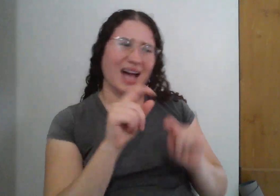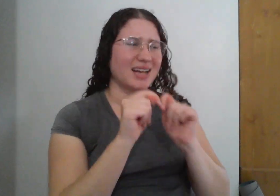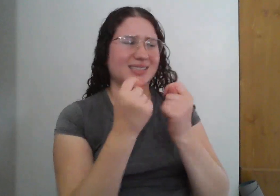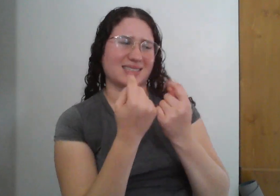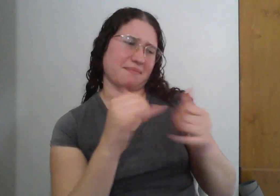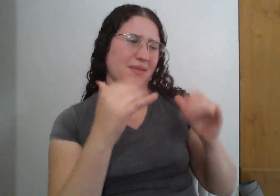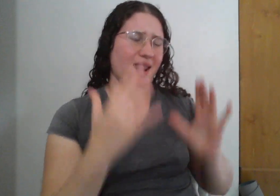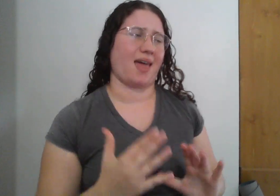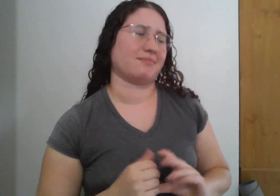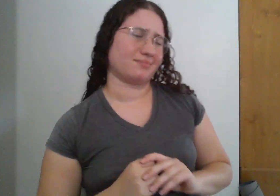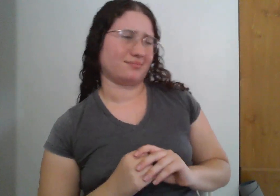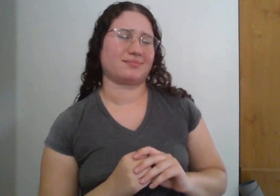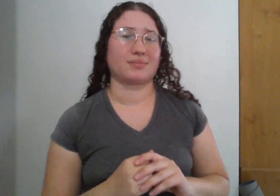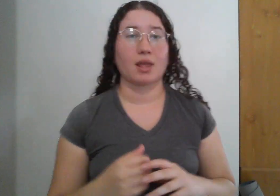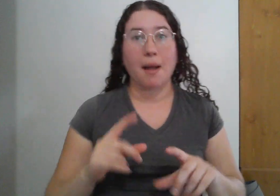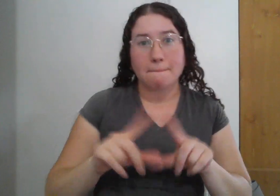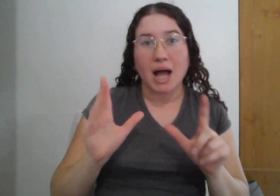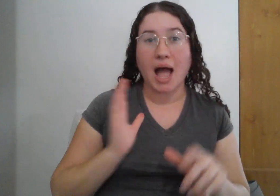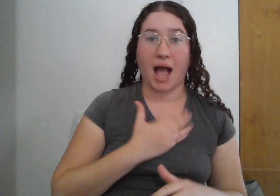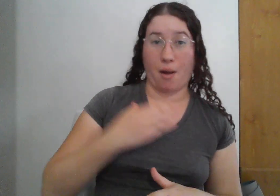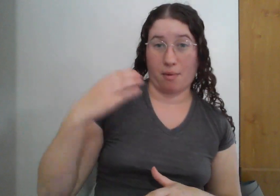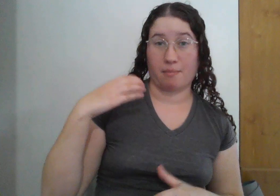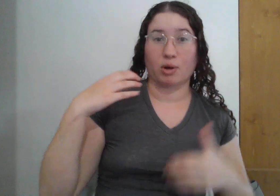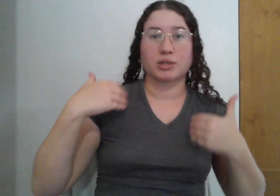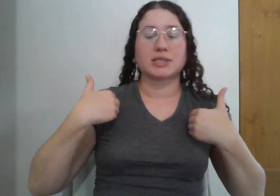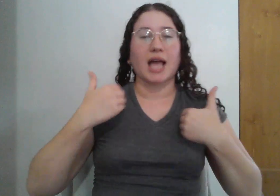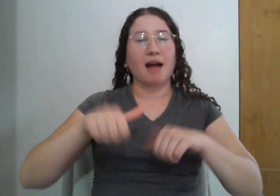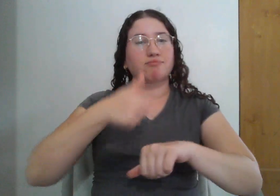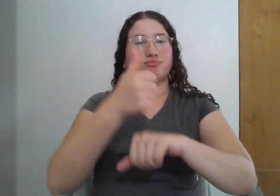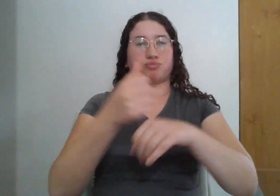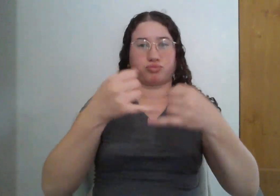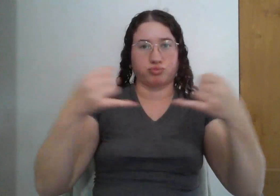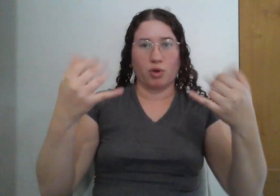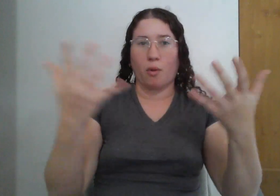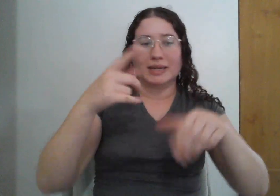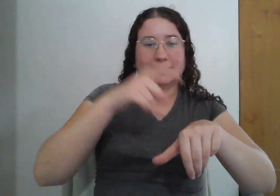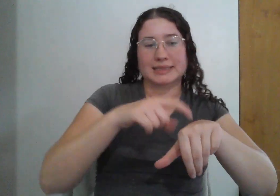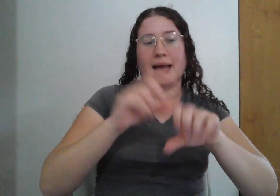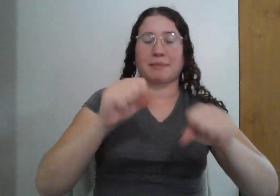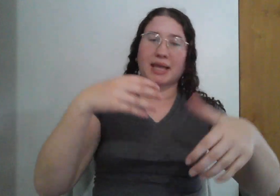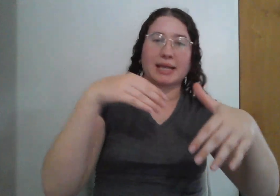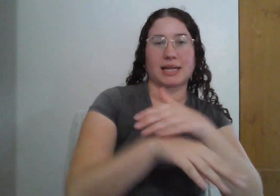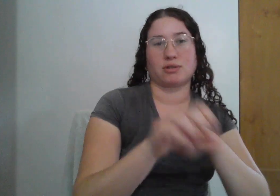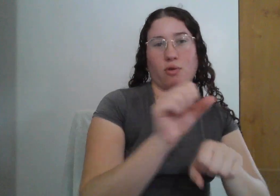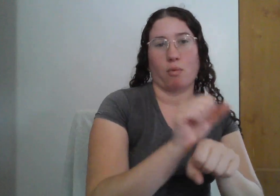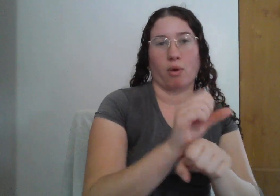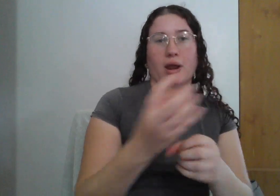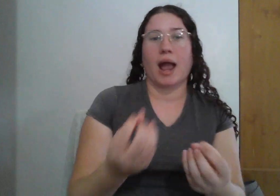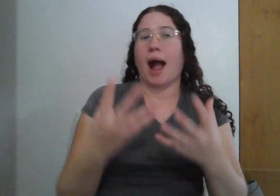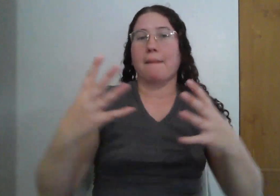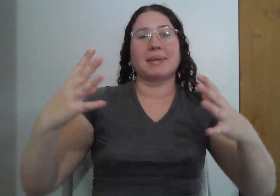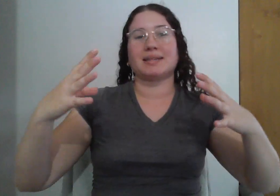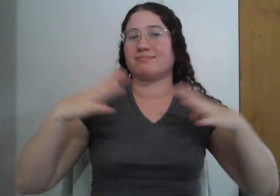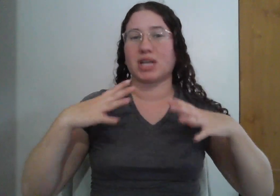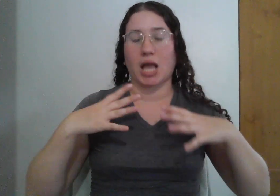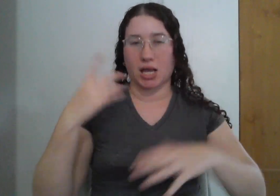have boundaries built in, like the time your workday begins and how many vacation days you can have. But work